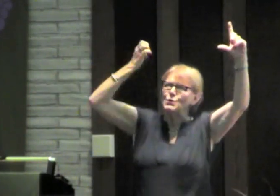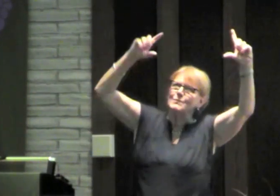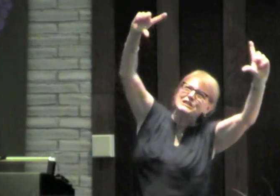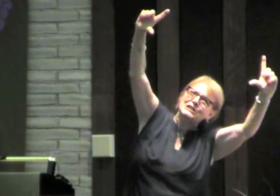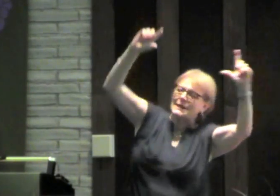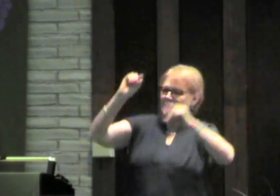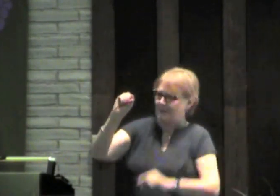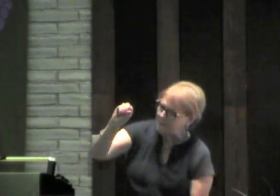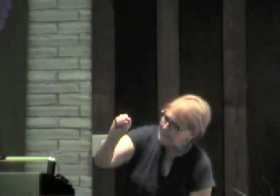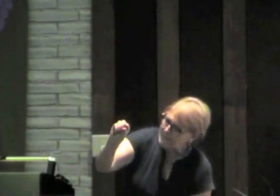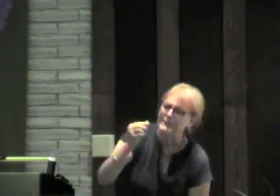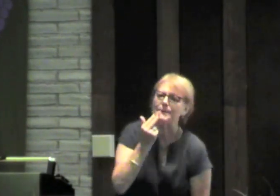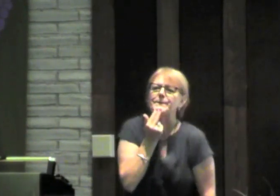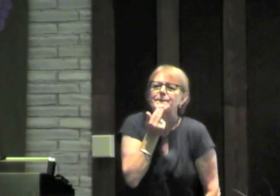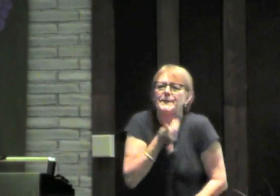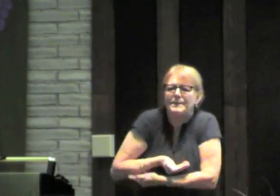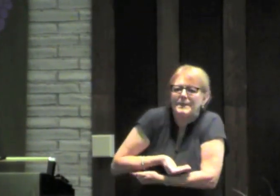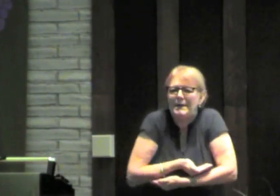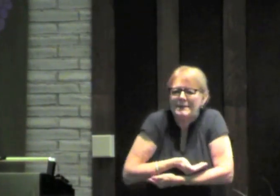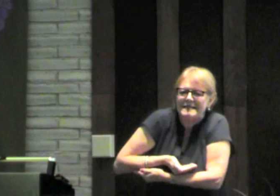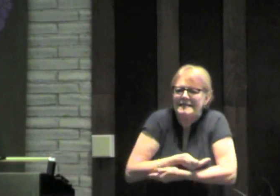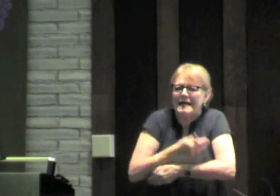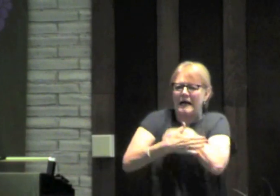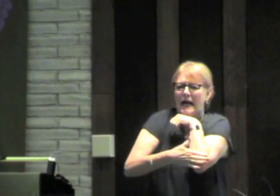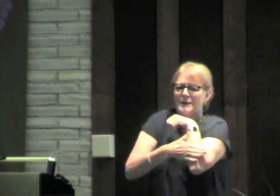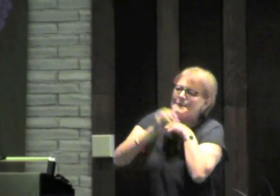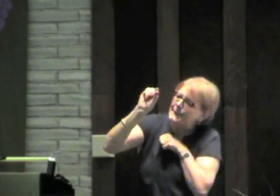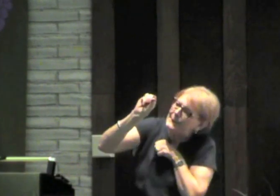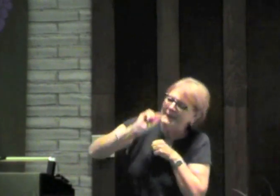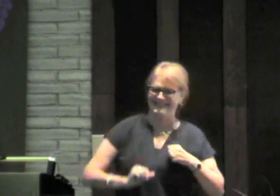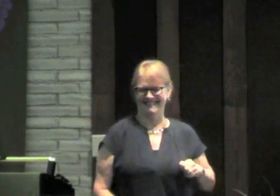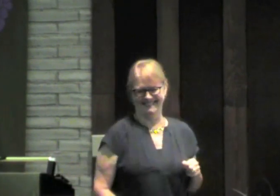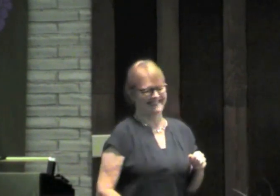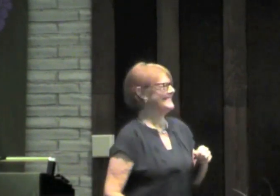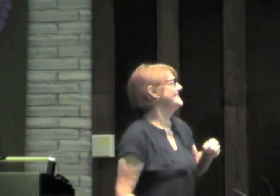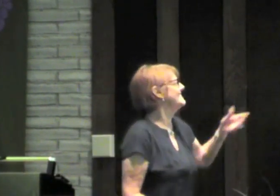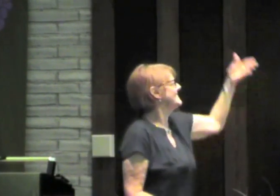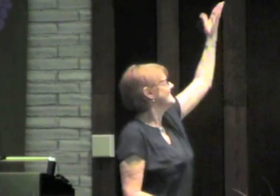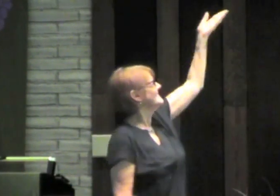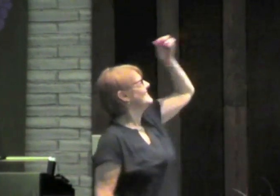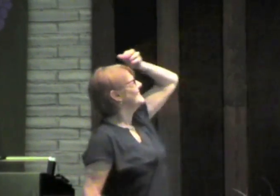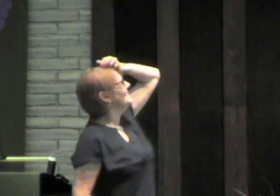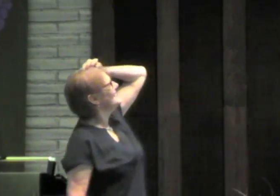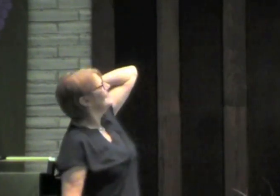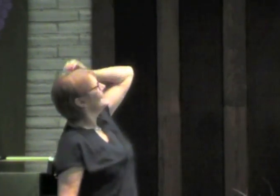two great continents. It's like a little tiny infant country.